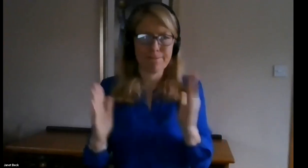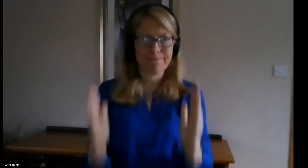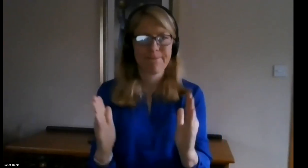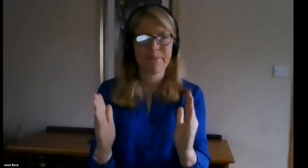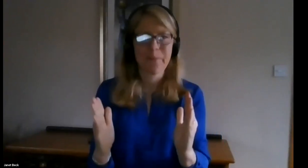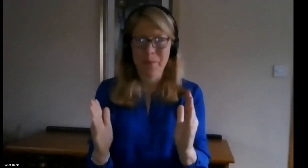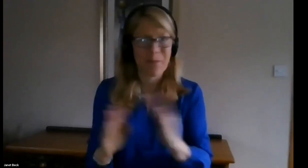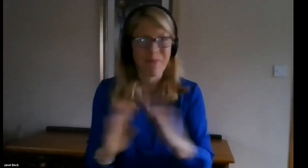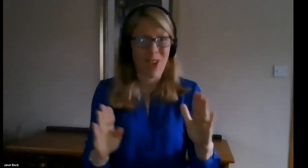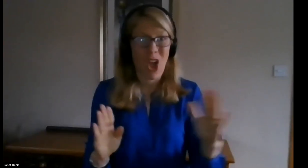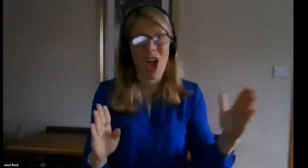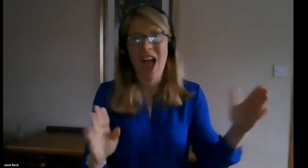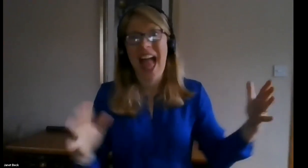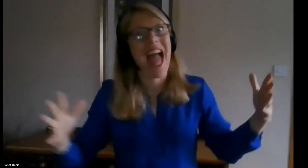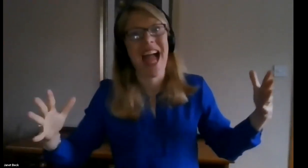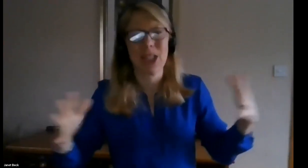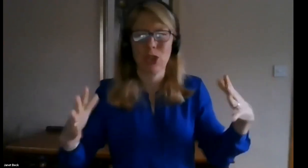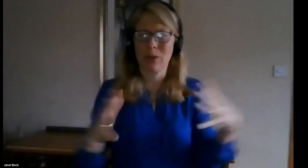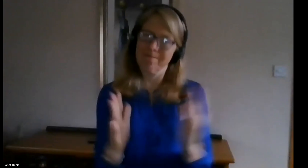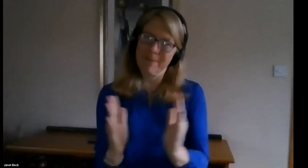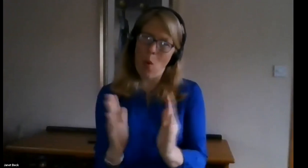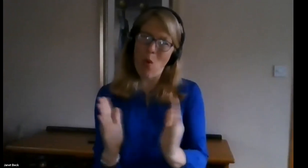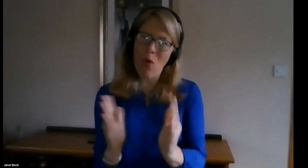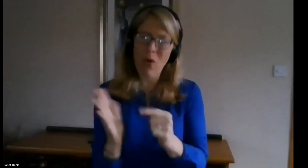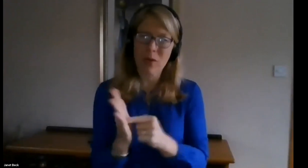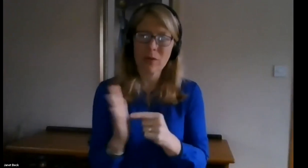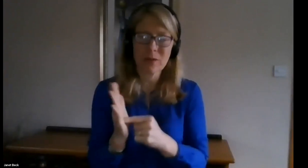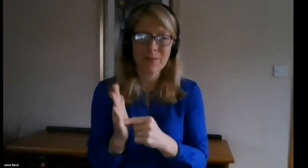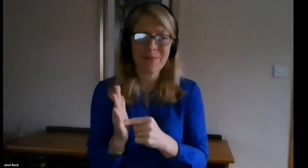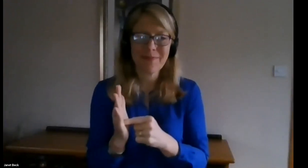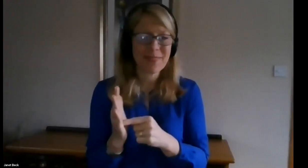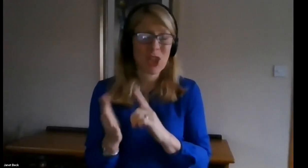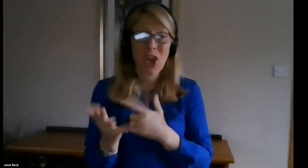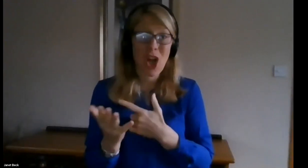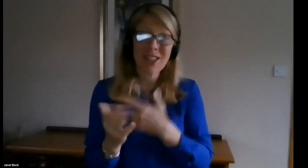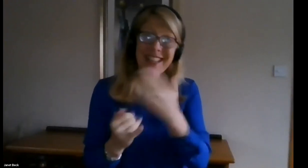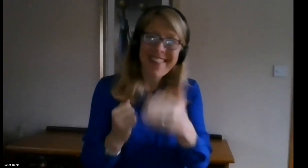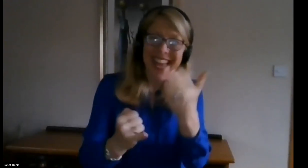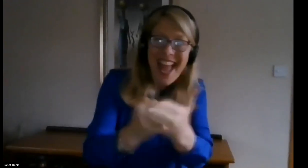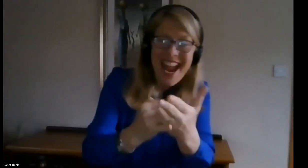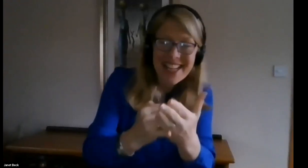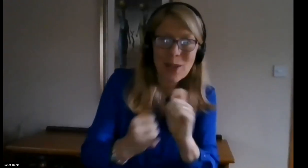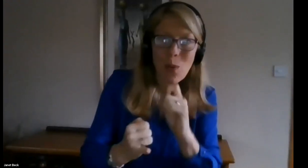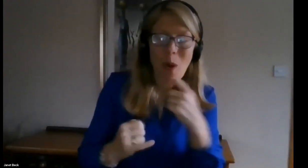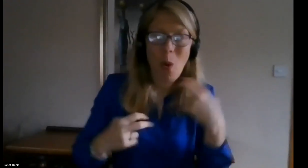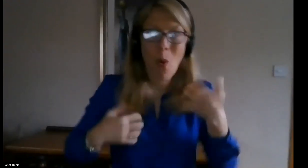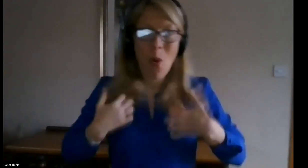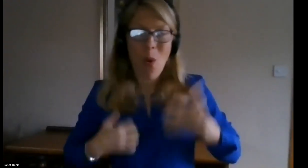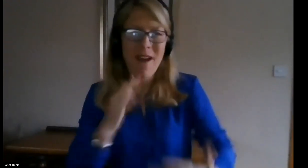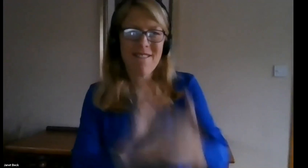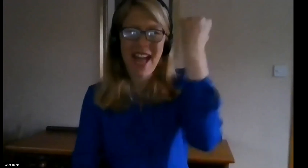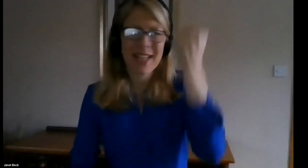the outcome or your conclusion, because you can't predict that. And that's part of the joy, is finding that new outcome